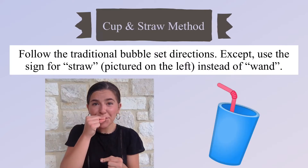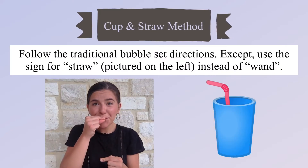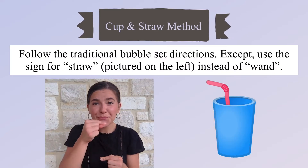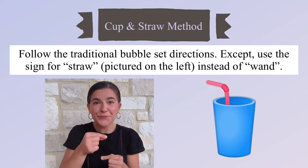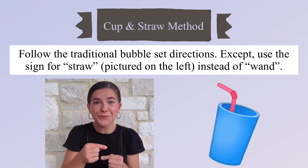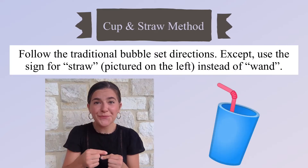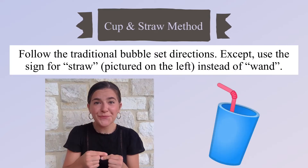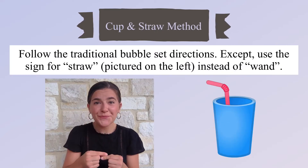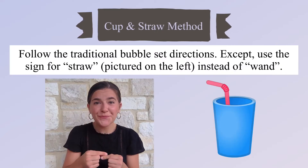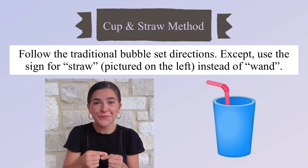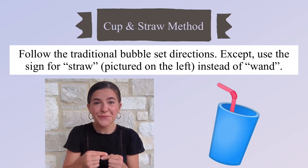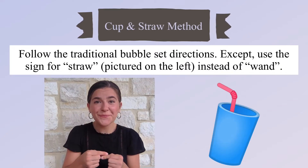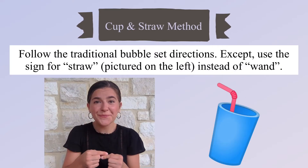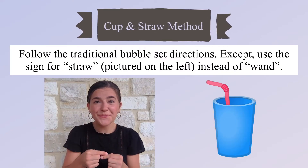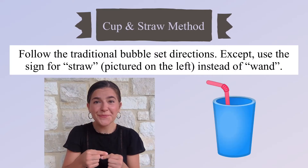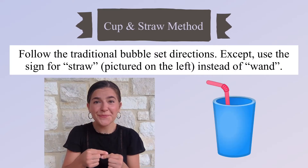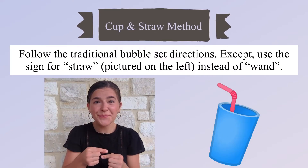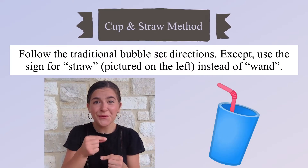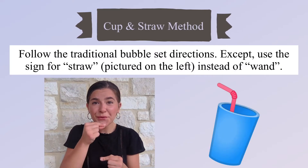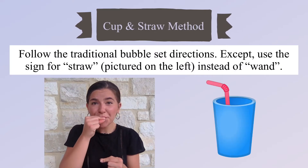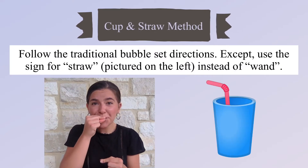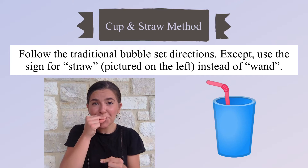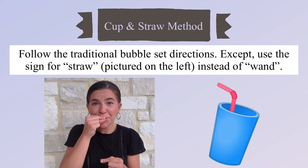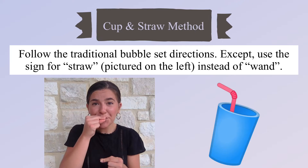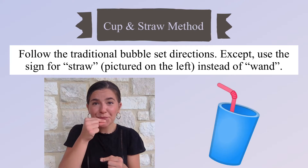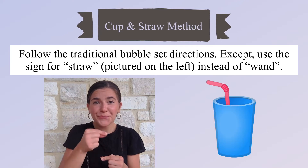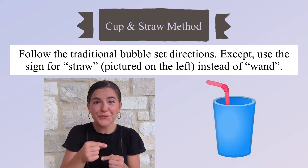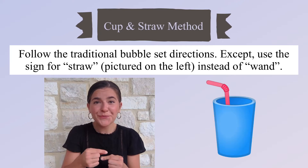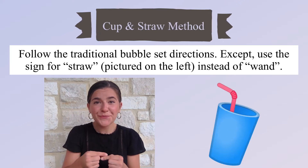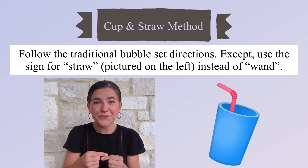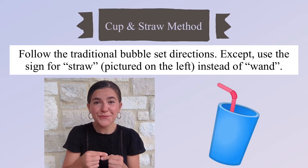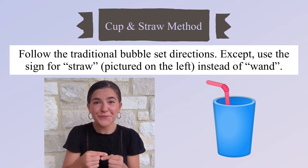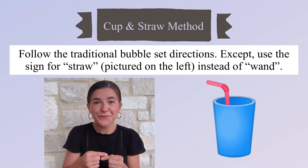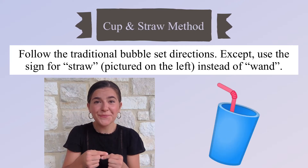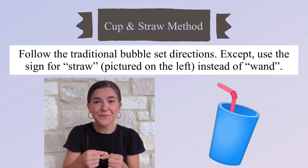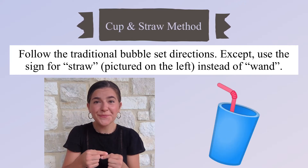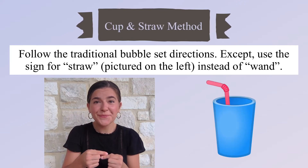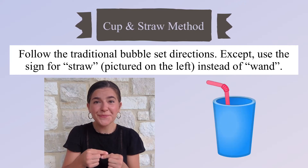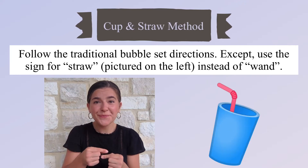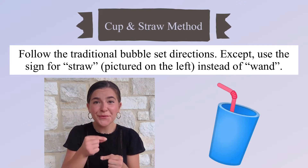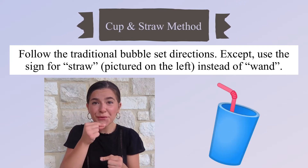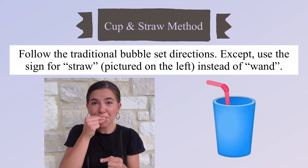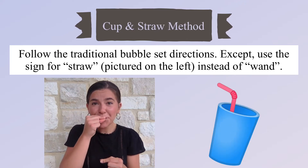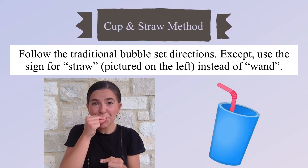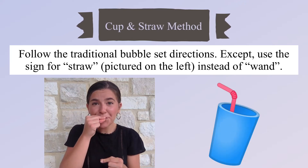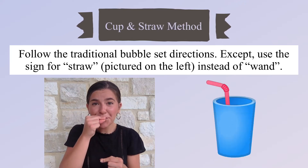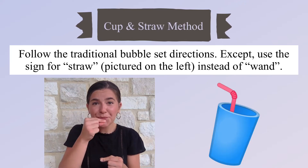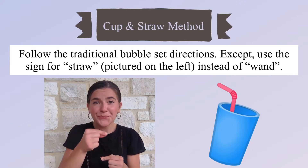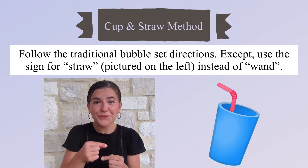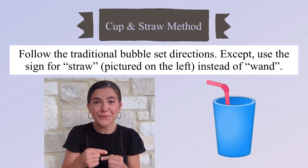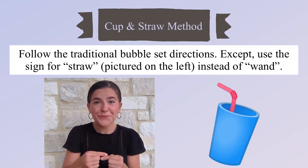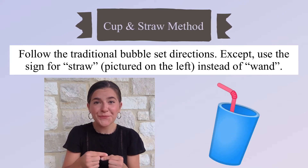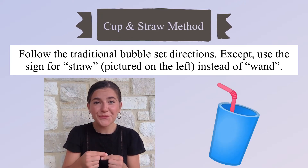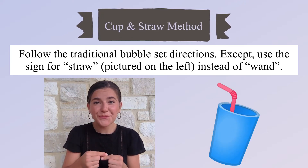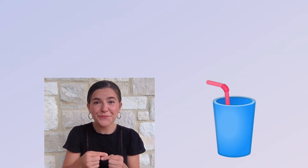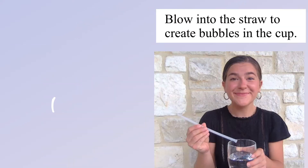To sign straw, pinch your index finger and thumb together on both hands and bring your right hand up to your mouth like you're sipping from a straw.